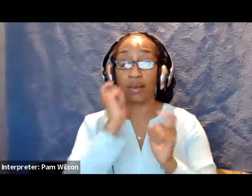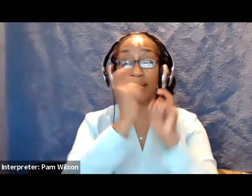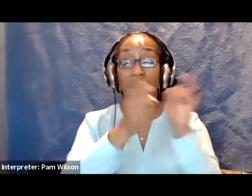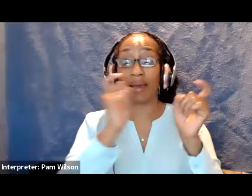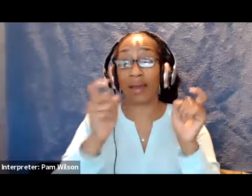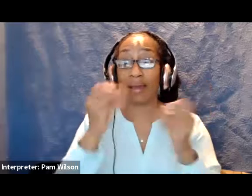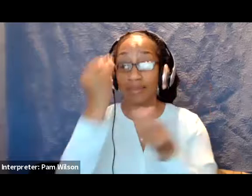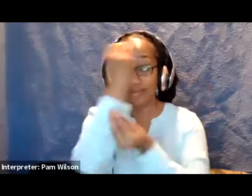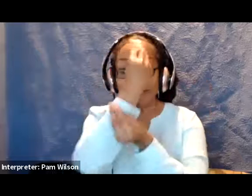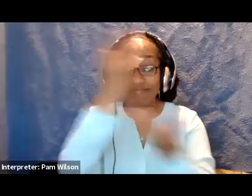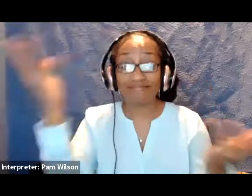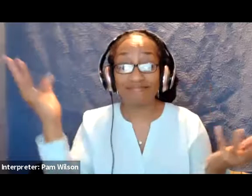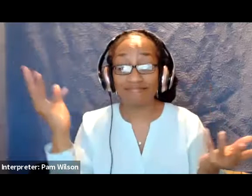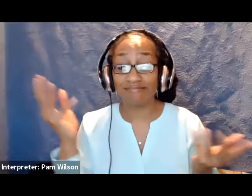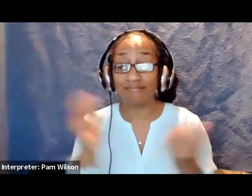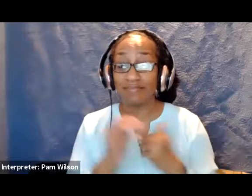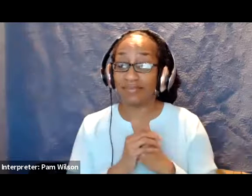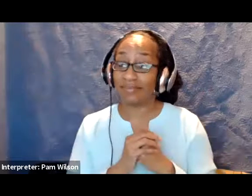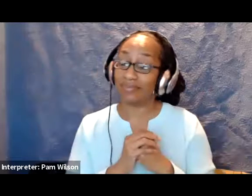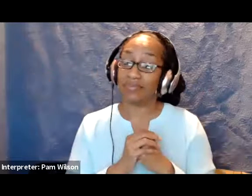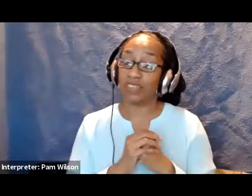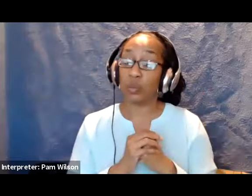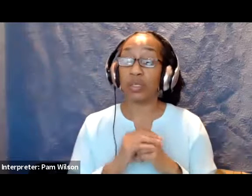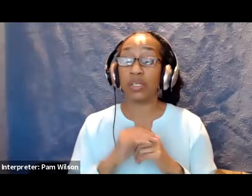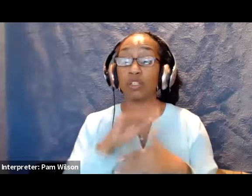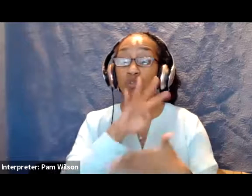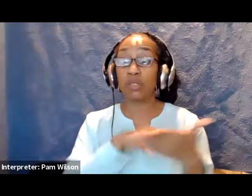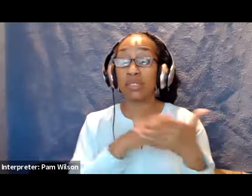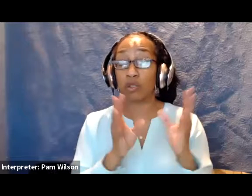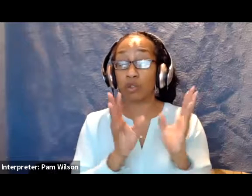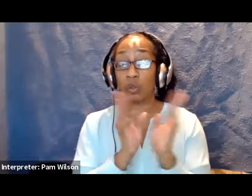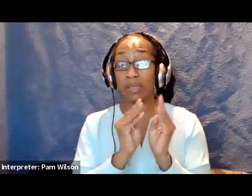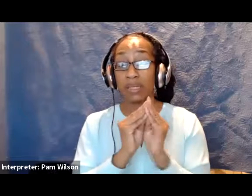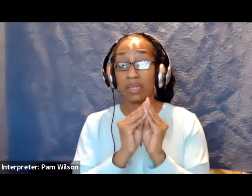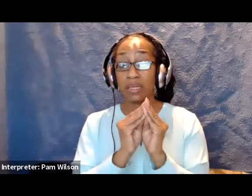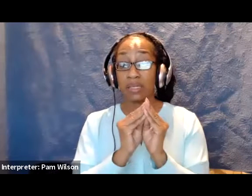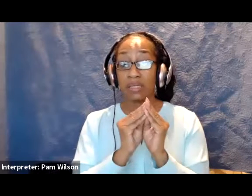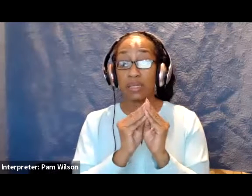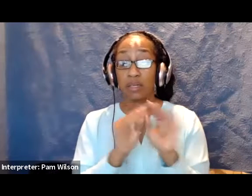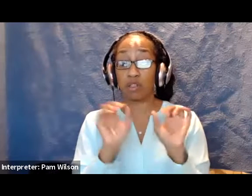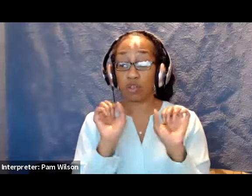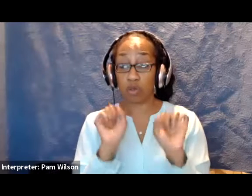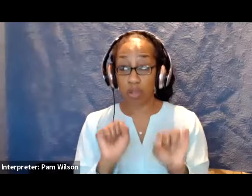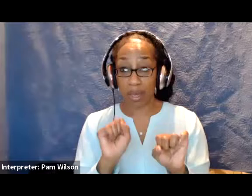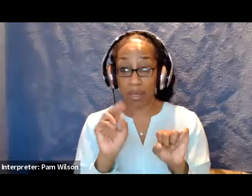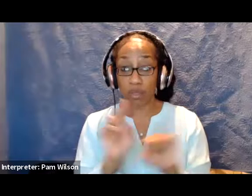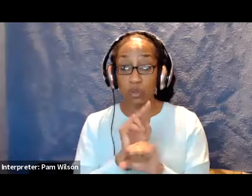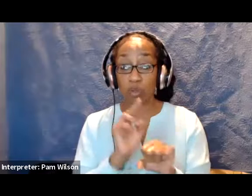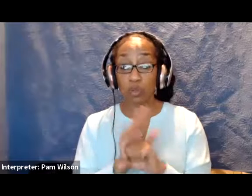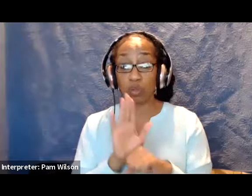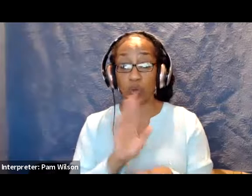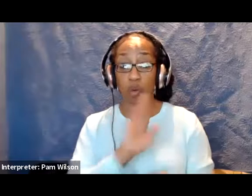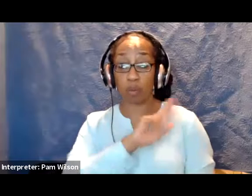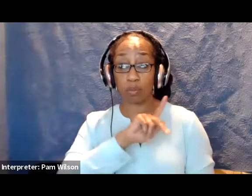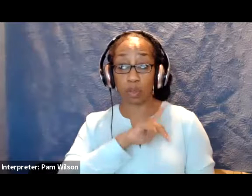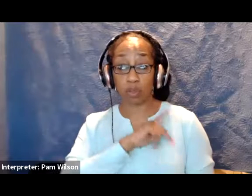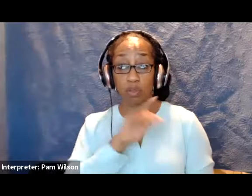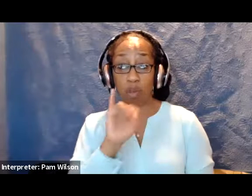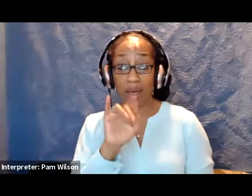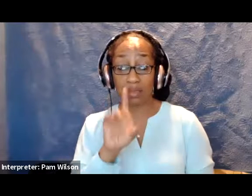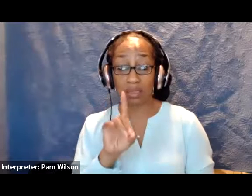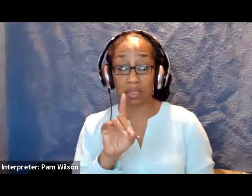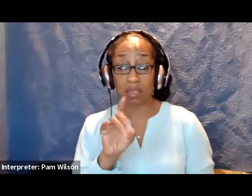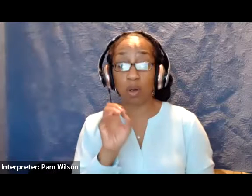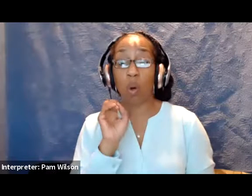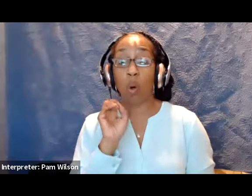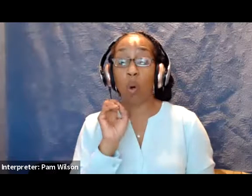you're scheduling meetings, you have the option of using your personal ID or having them